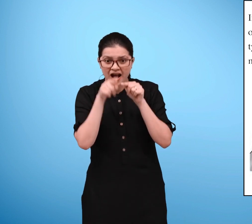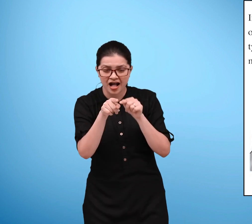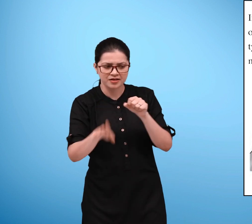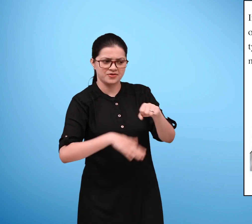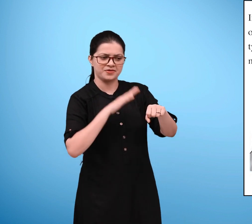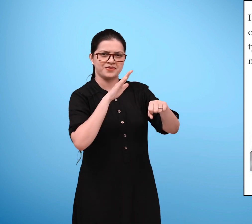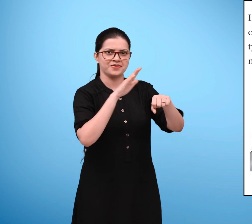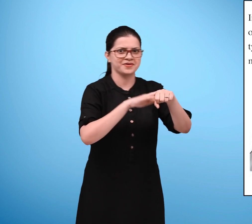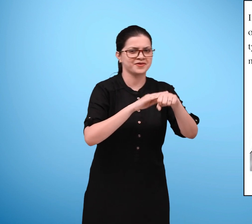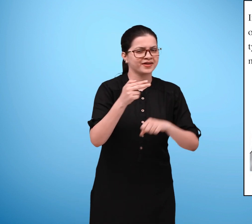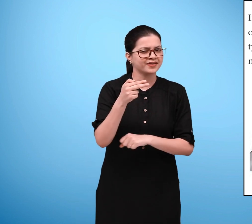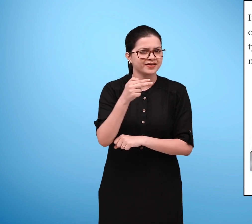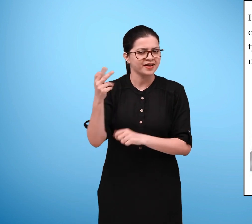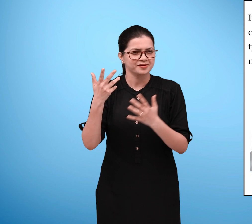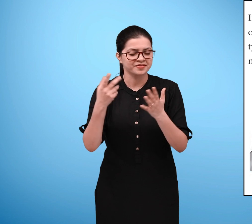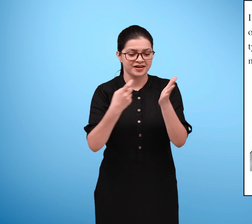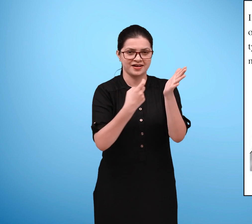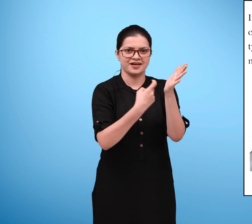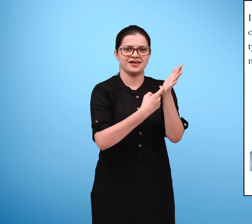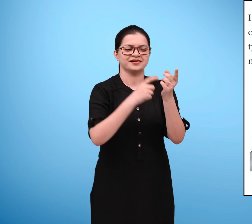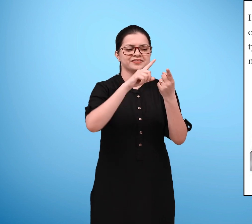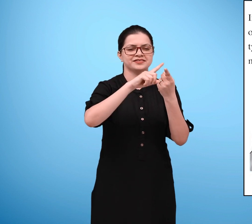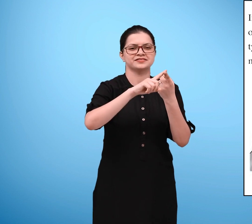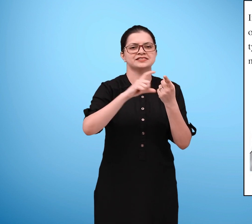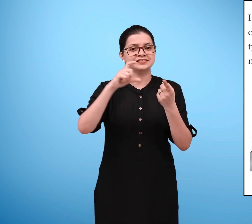This type of motion is called rectilinear motion.